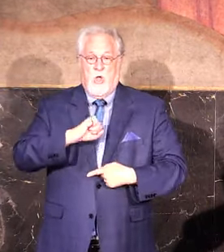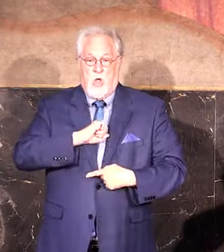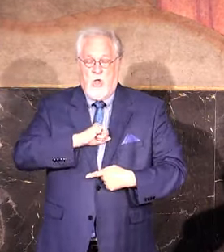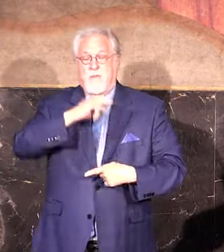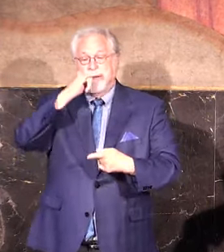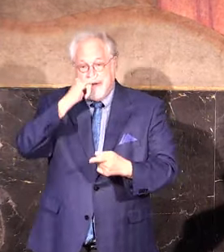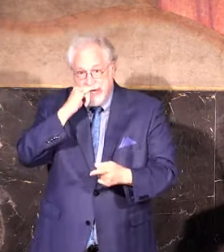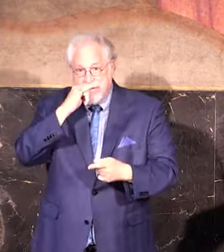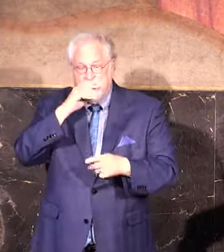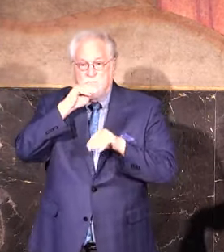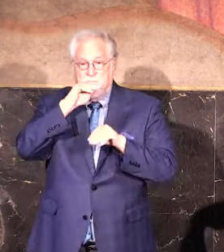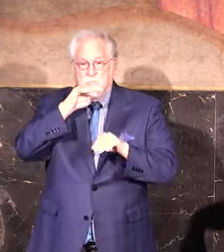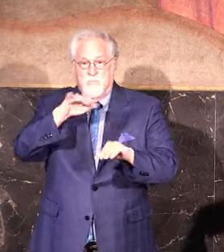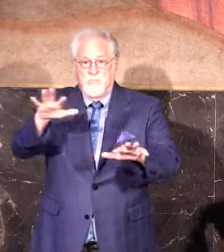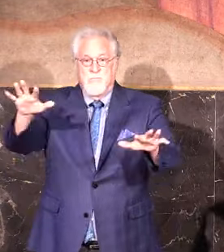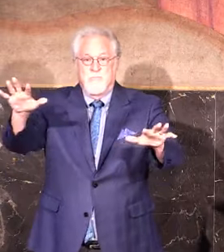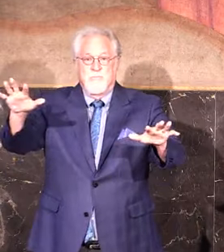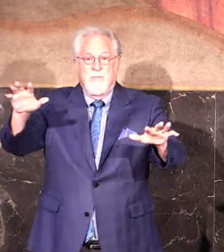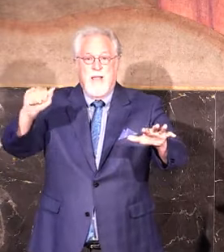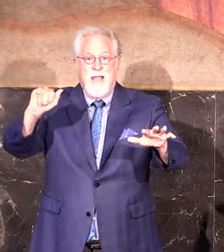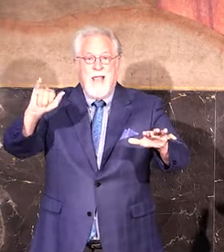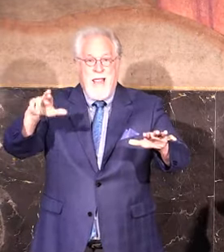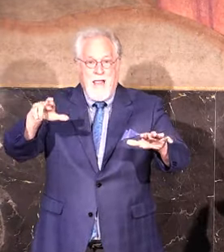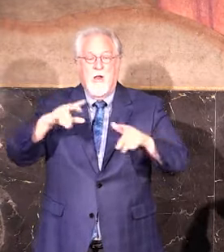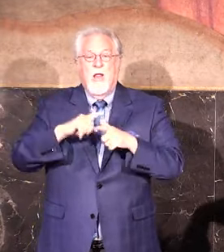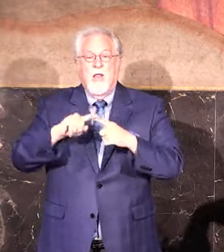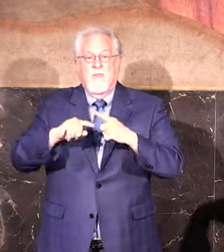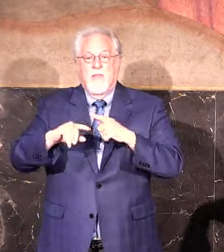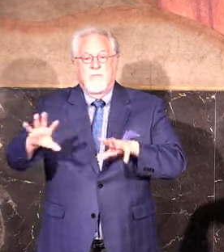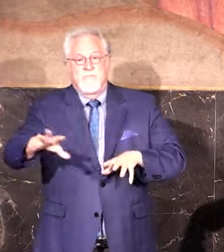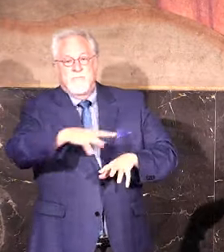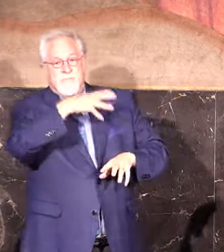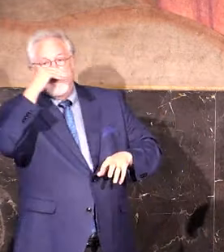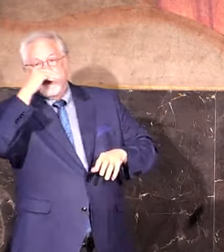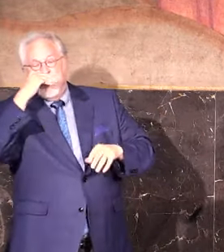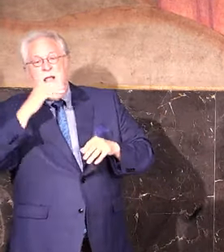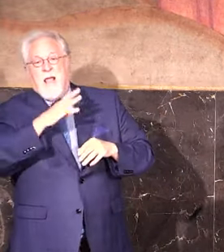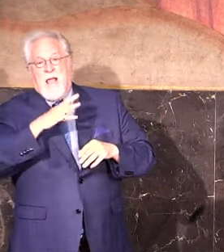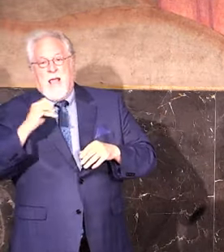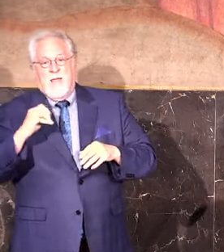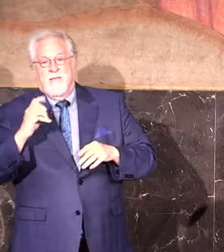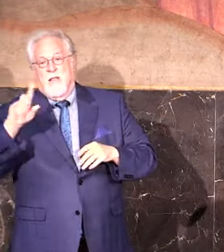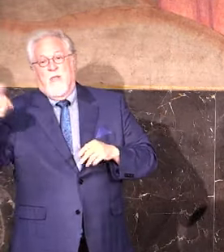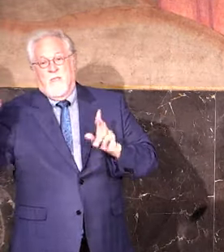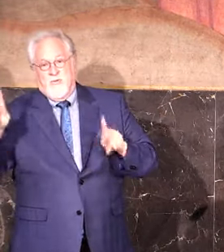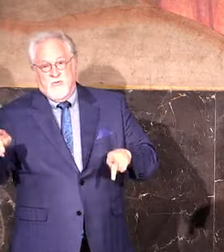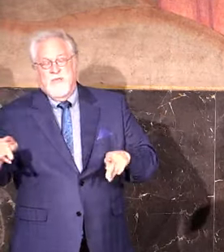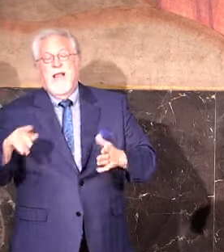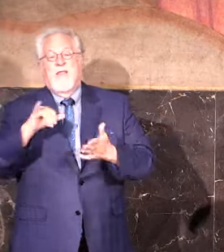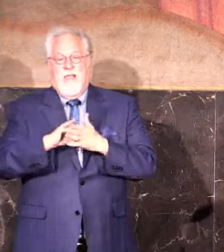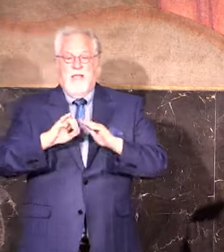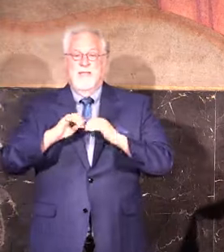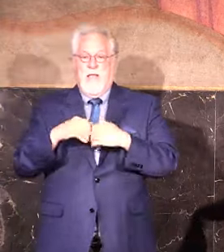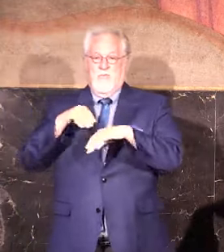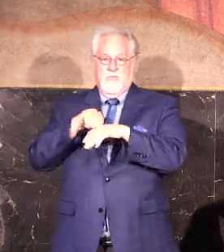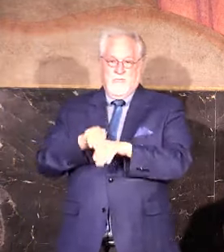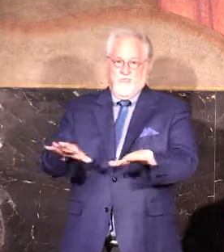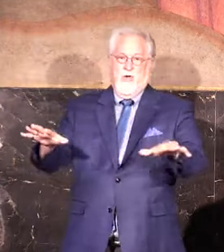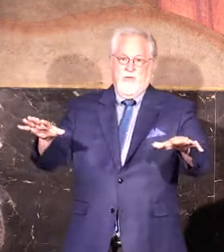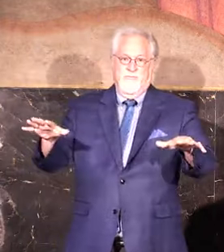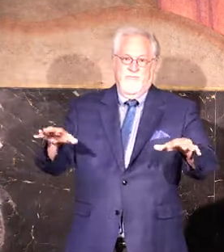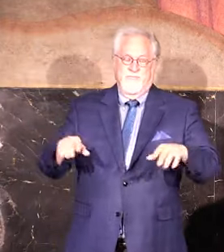sneeze, these particles become airborne. They then get breathed in and by someone else. That is the main way that